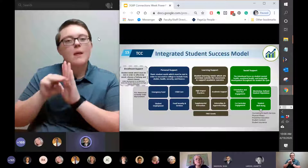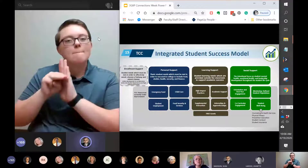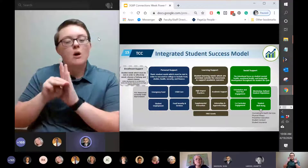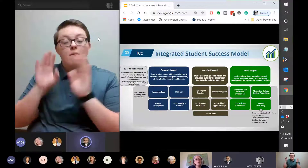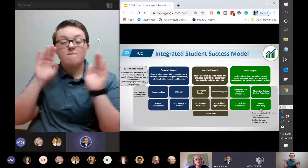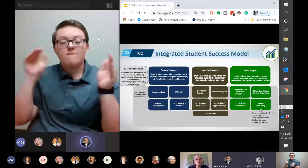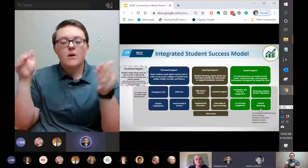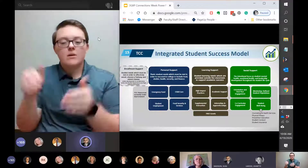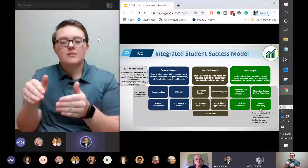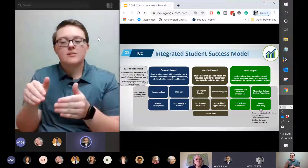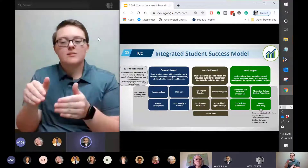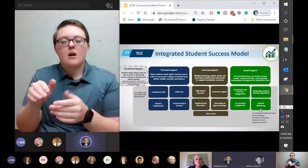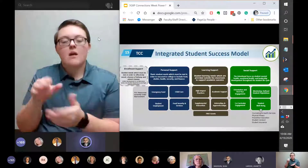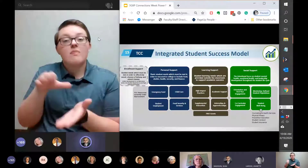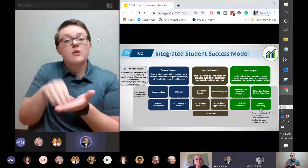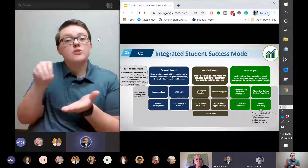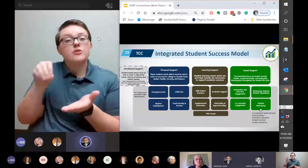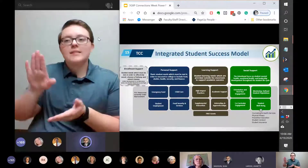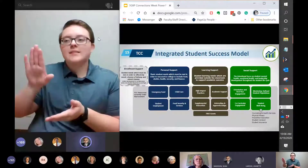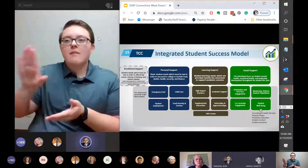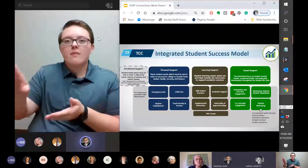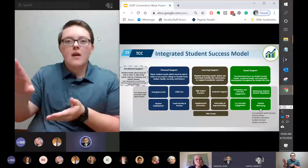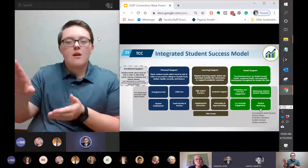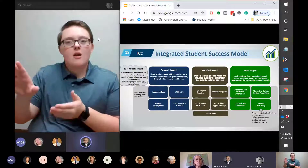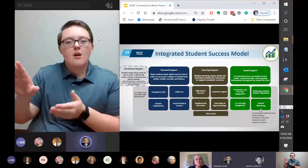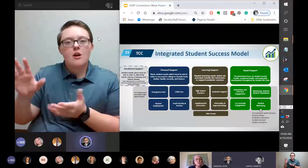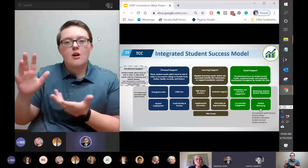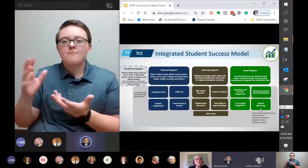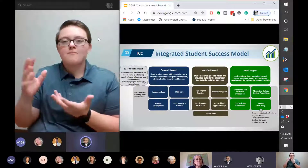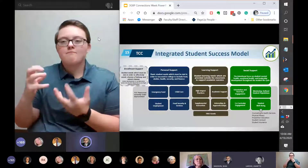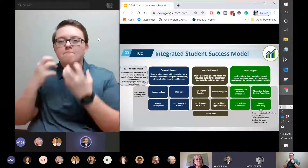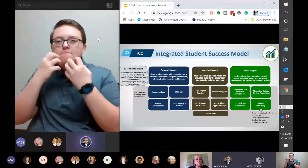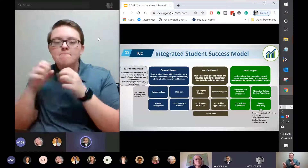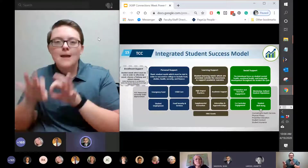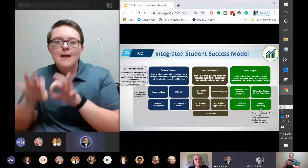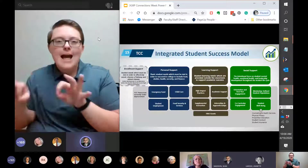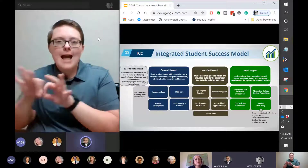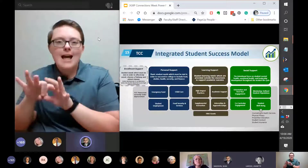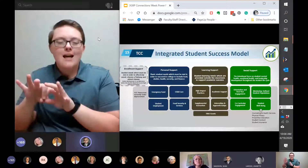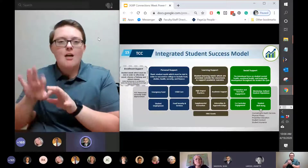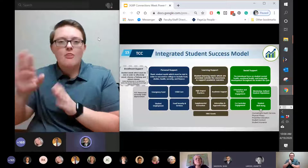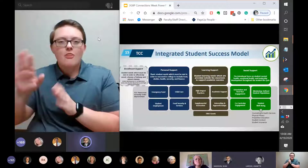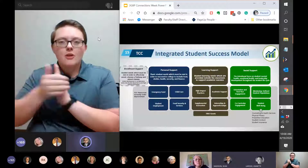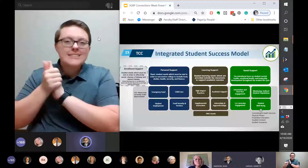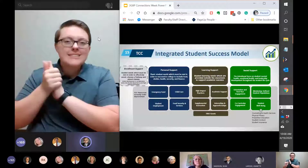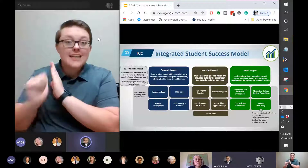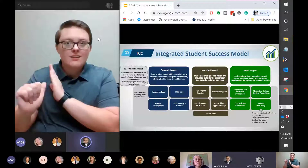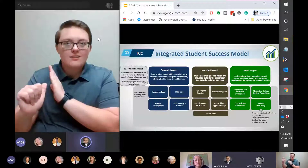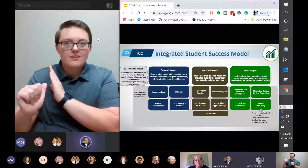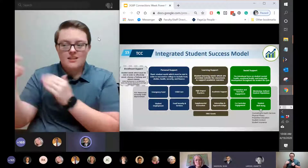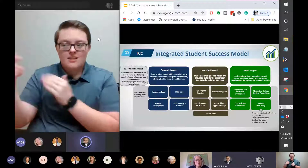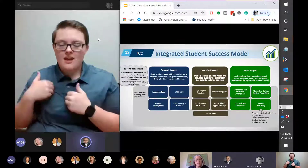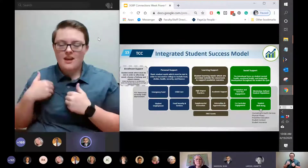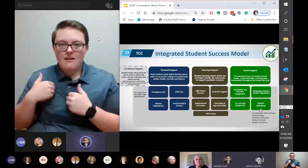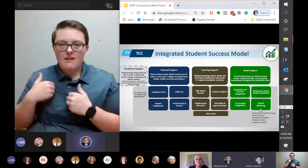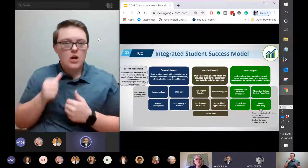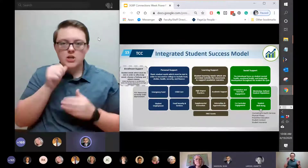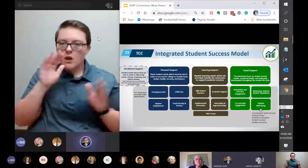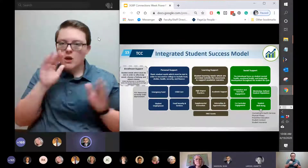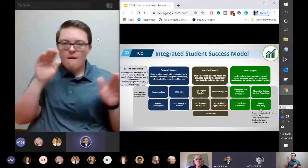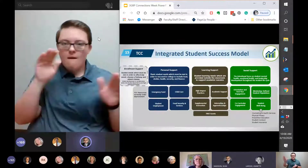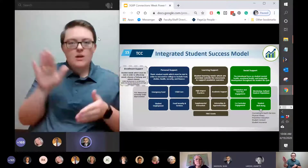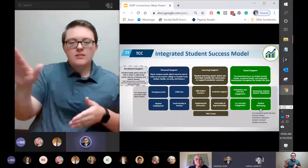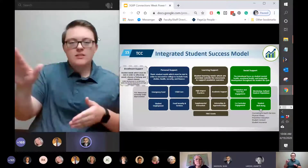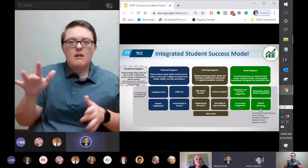the students bring to TCC rather than the deficits. And that's critically important distinction there. By